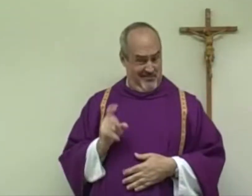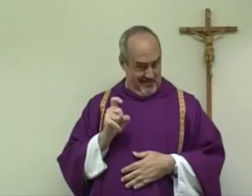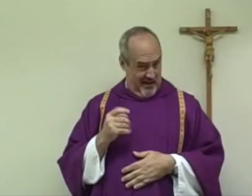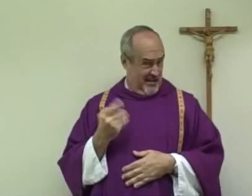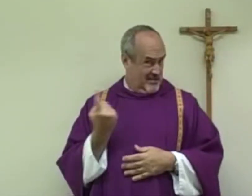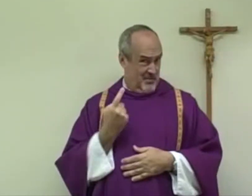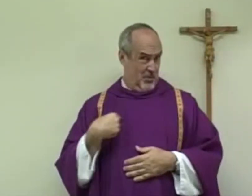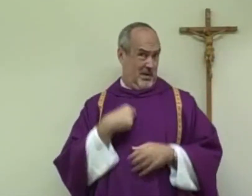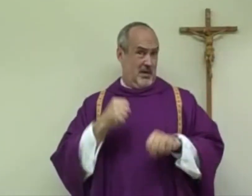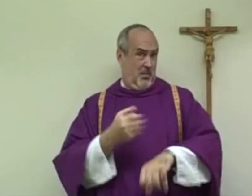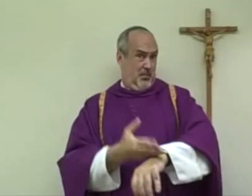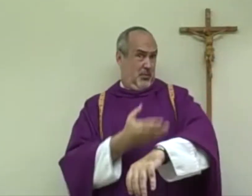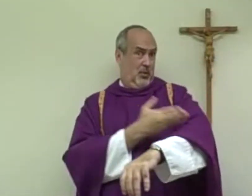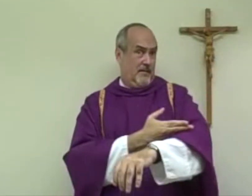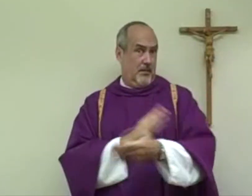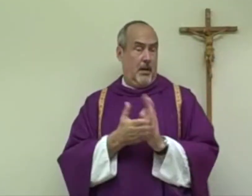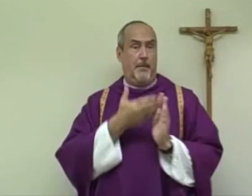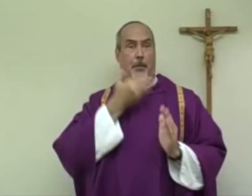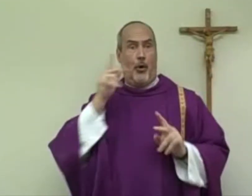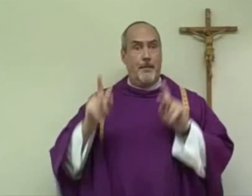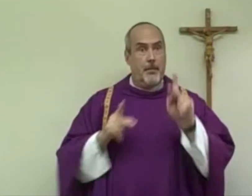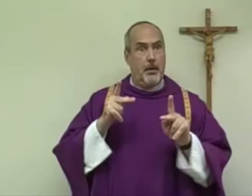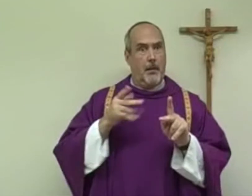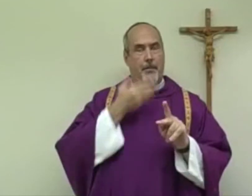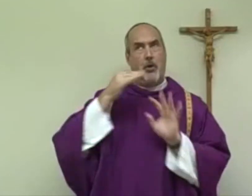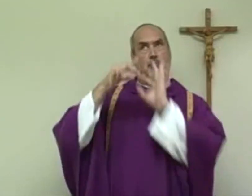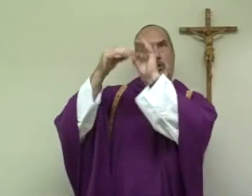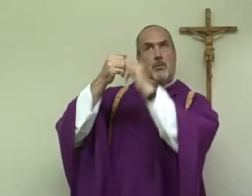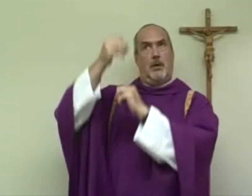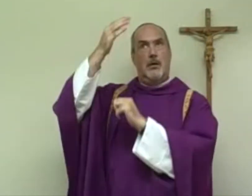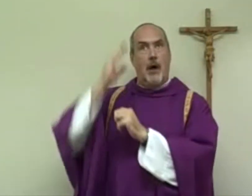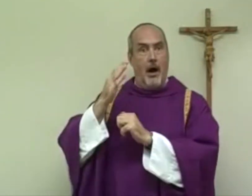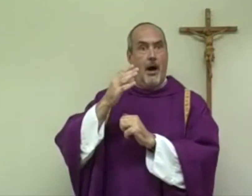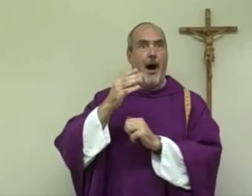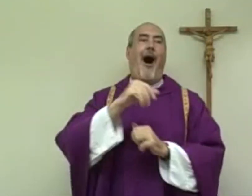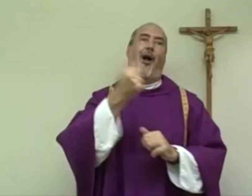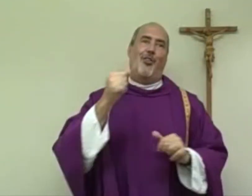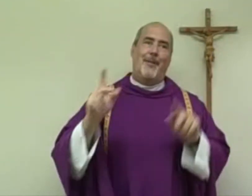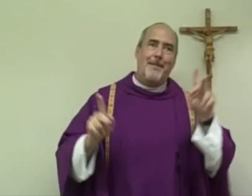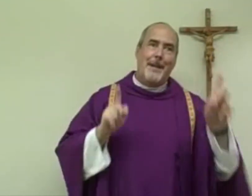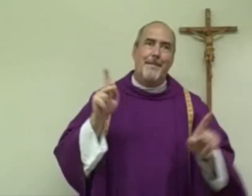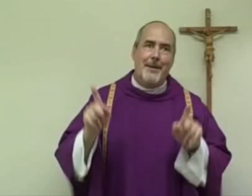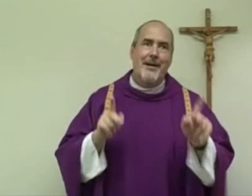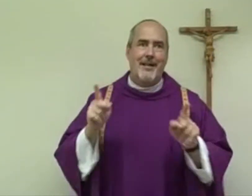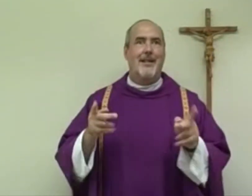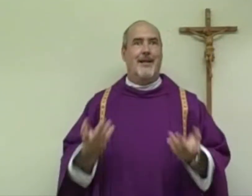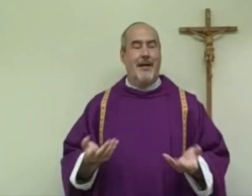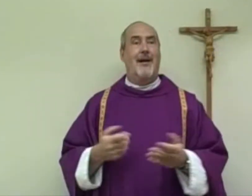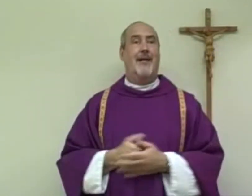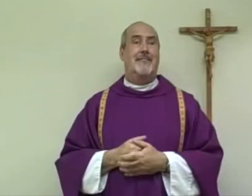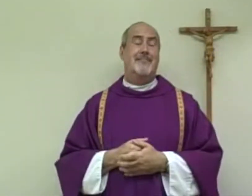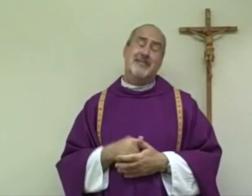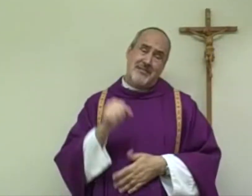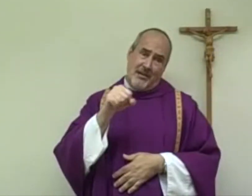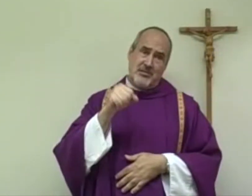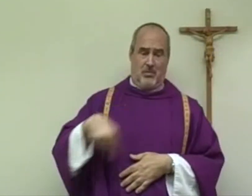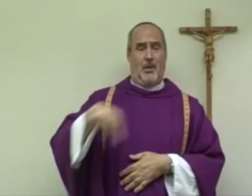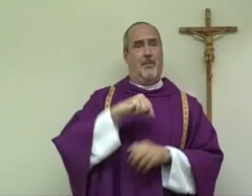at ourselves and see what we can improve on to be a better person, to have a better relationship with God and with